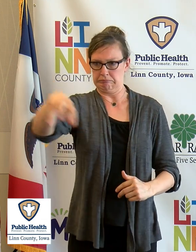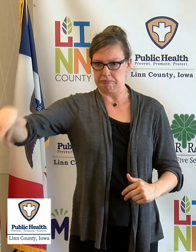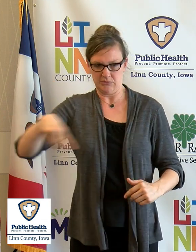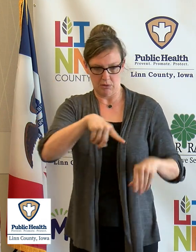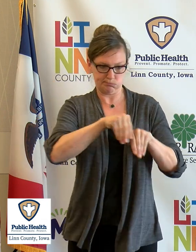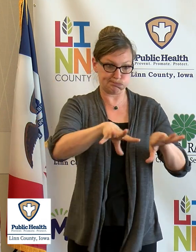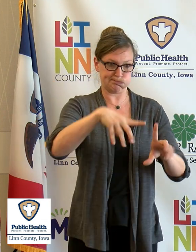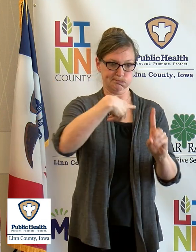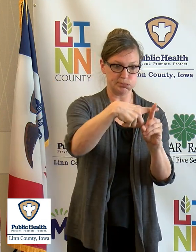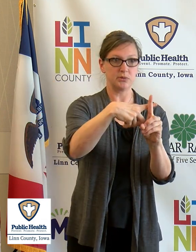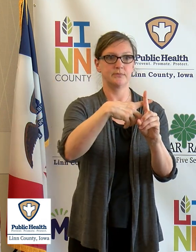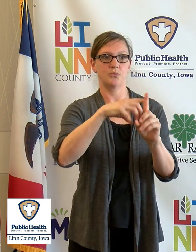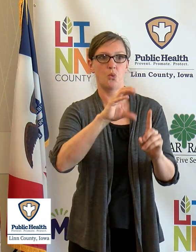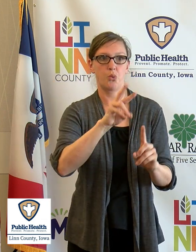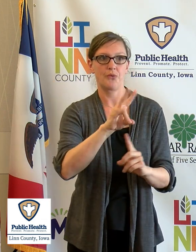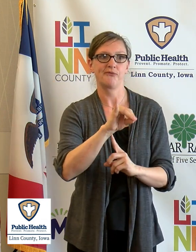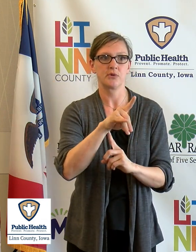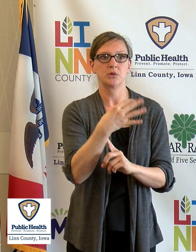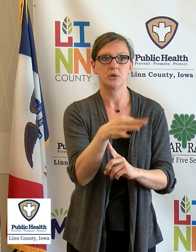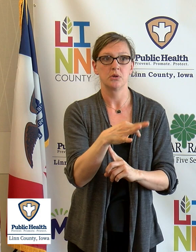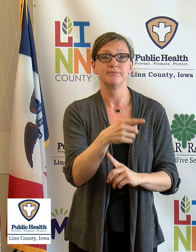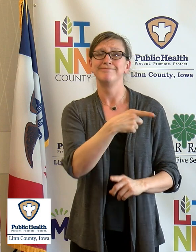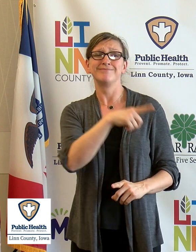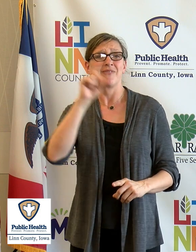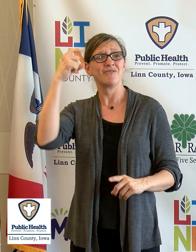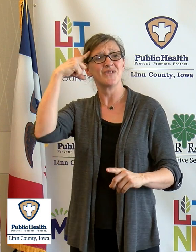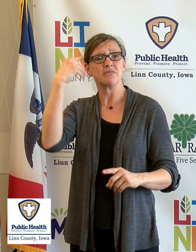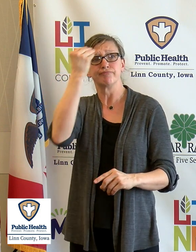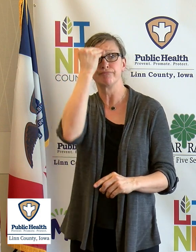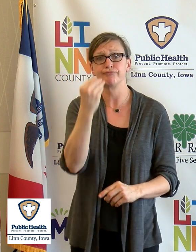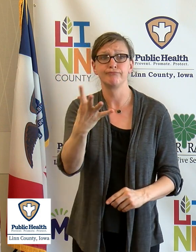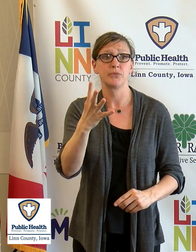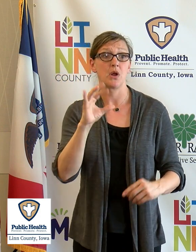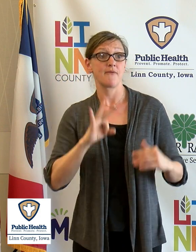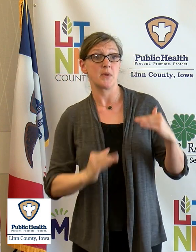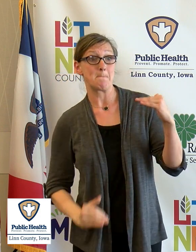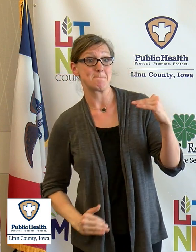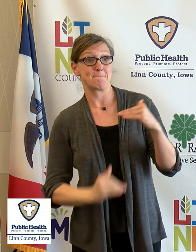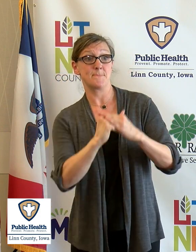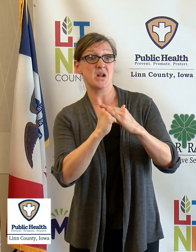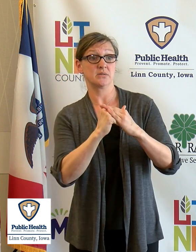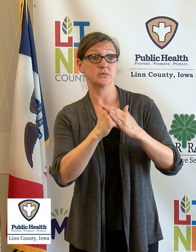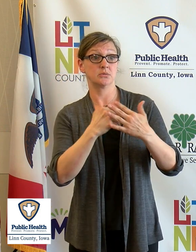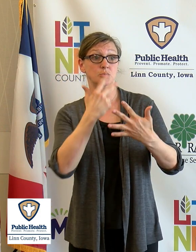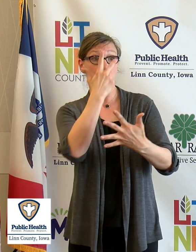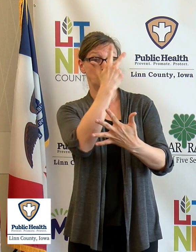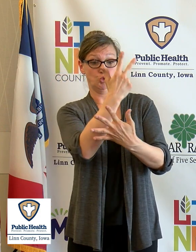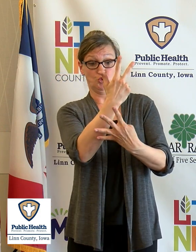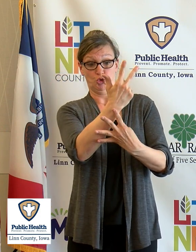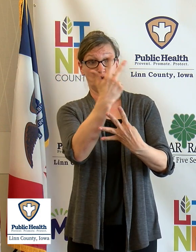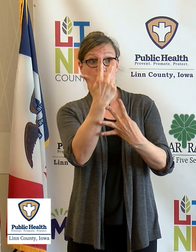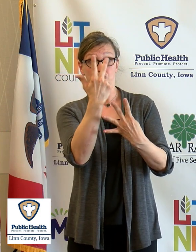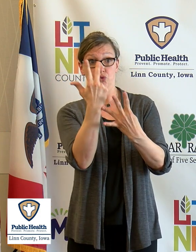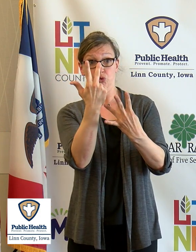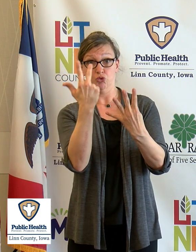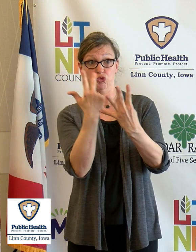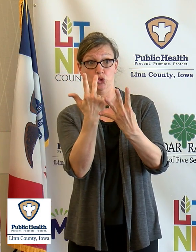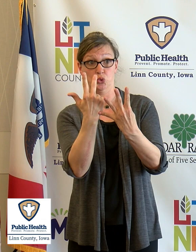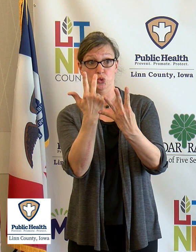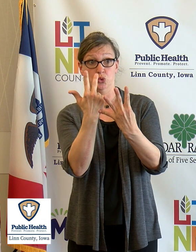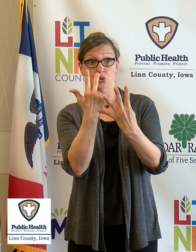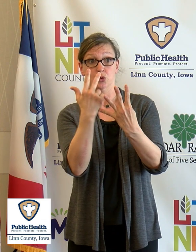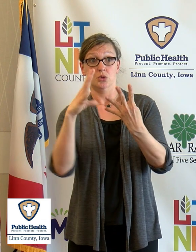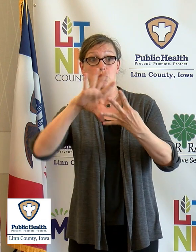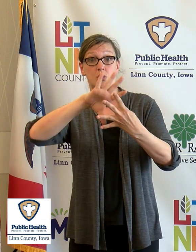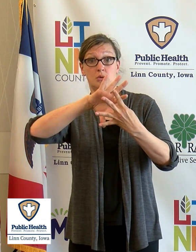a maximum score of 3 for all of these categories. As of today, Linn County is at an